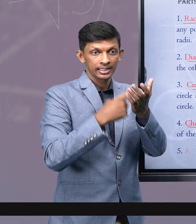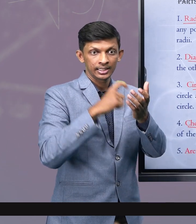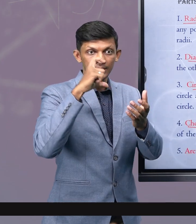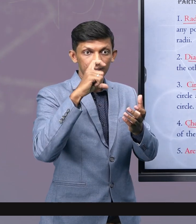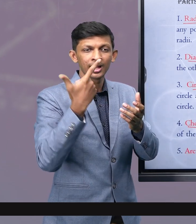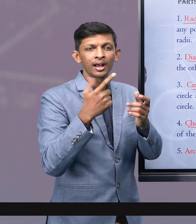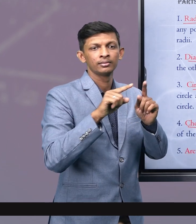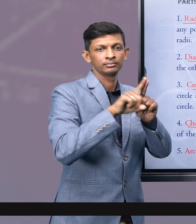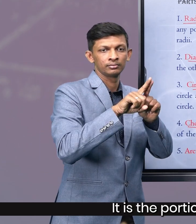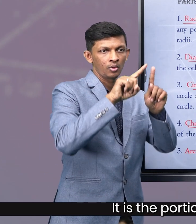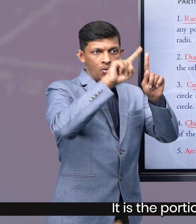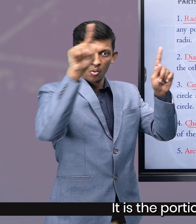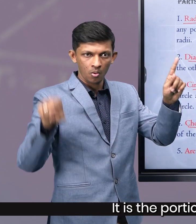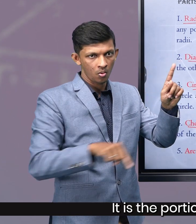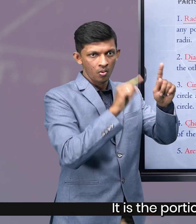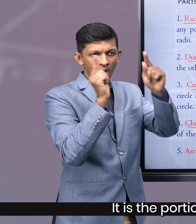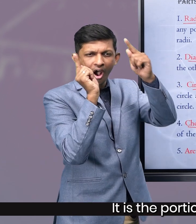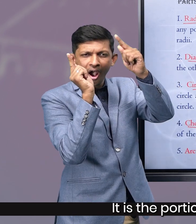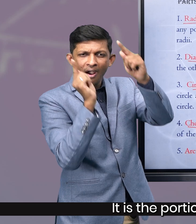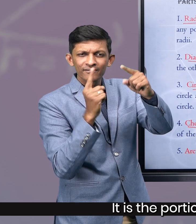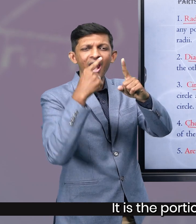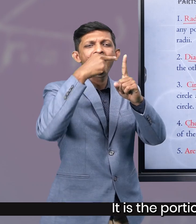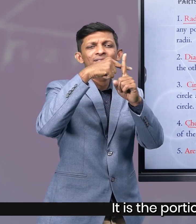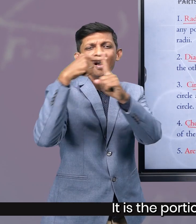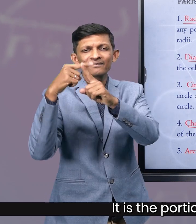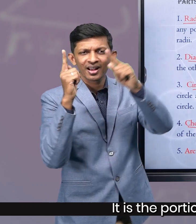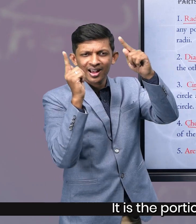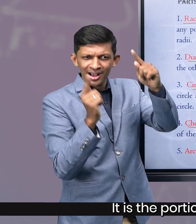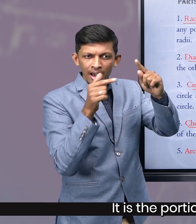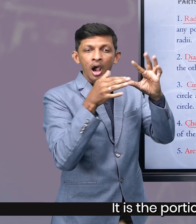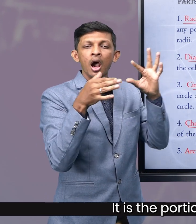Arc. It is a portion of the boundary of the circle.